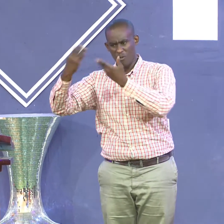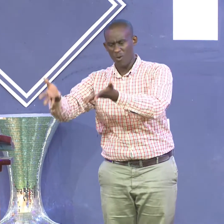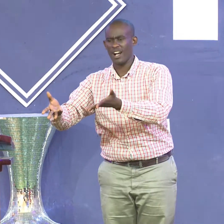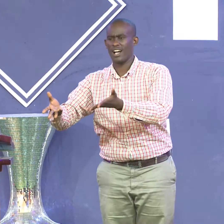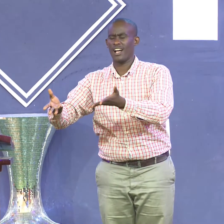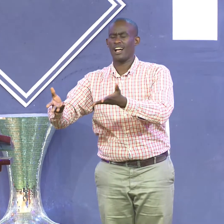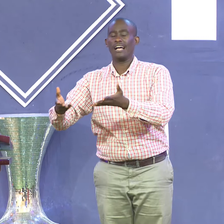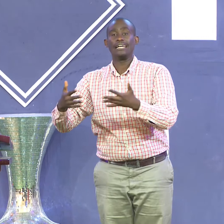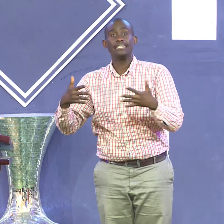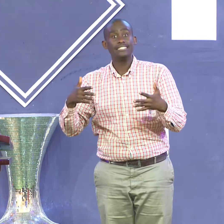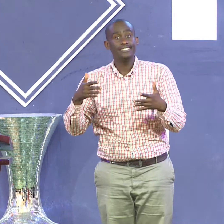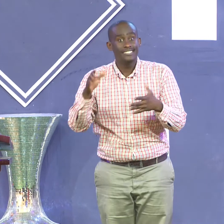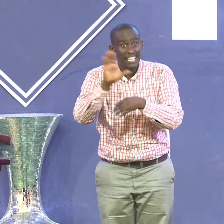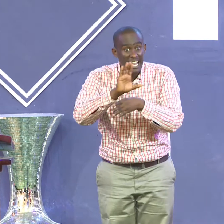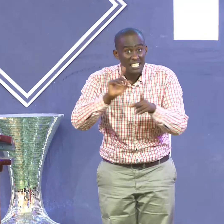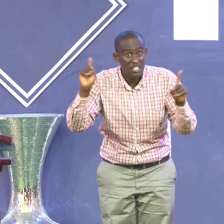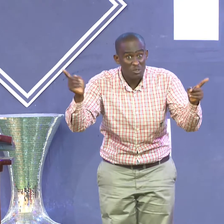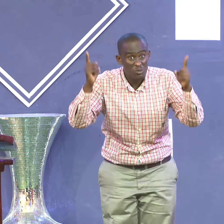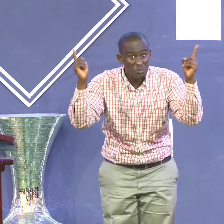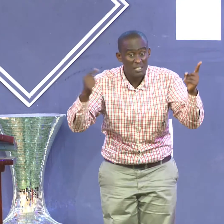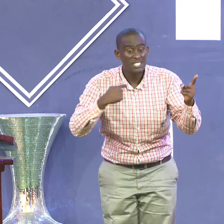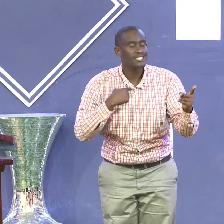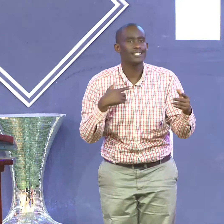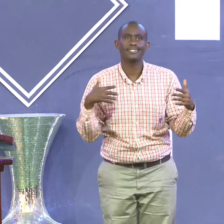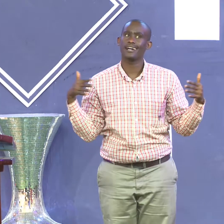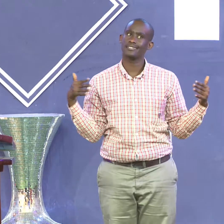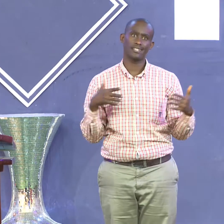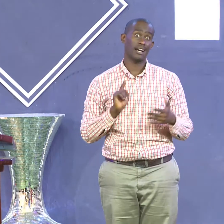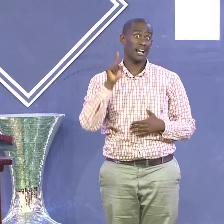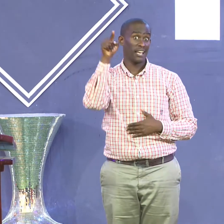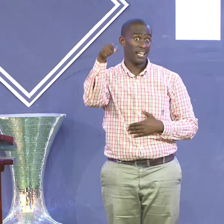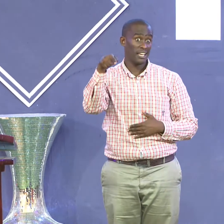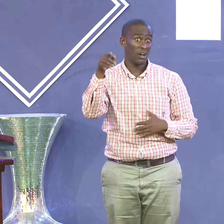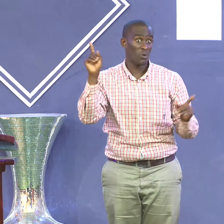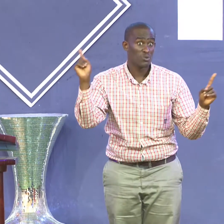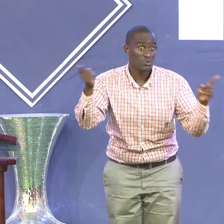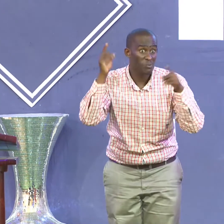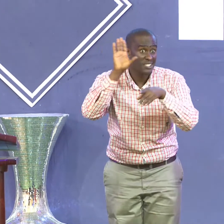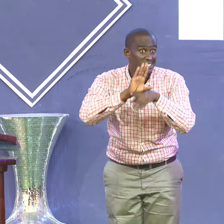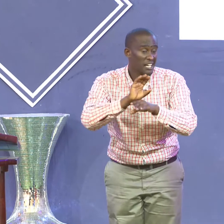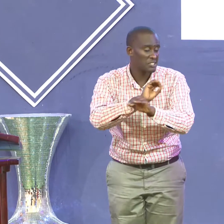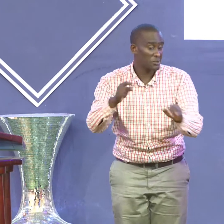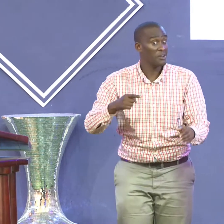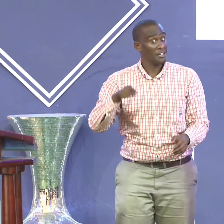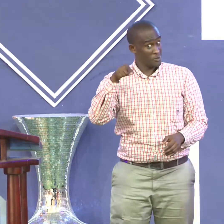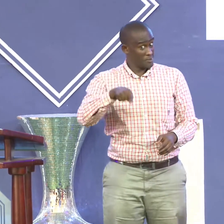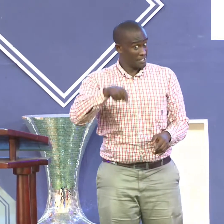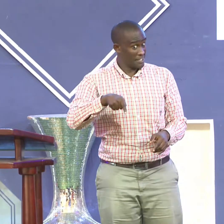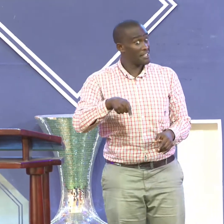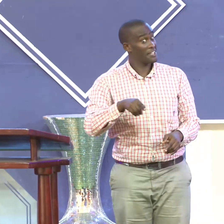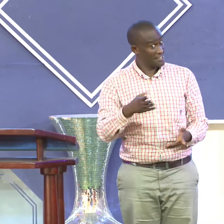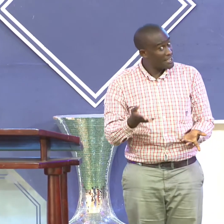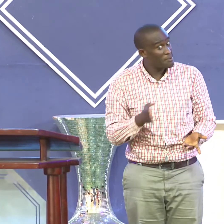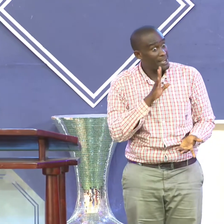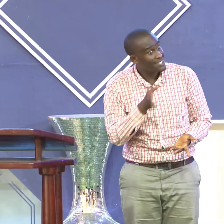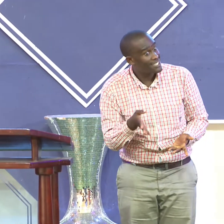a church. And I was fearful. And I didn't go there.